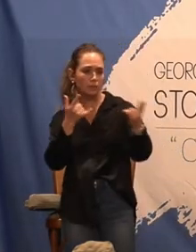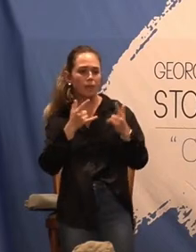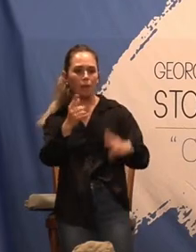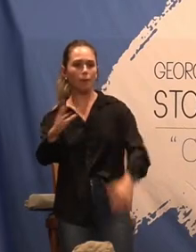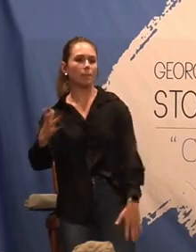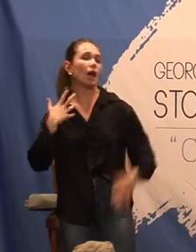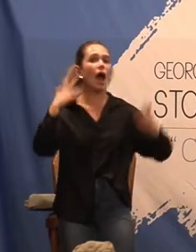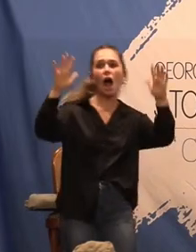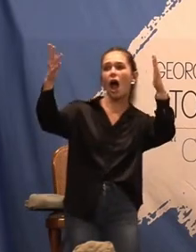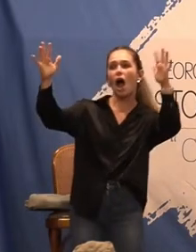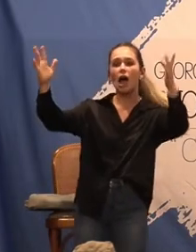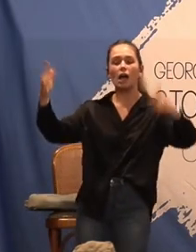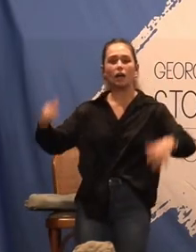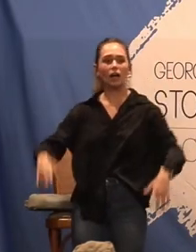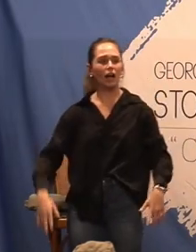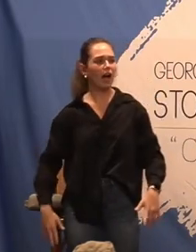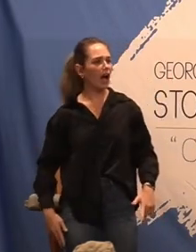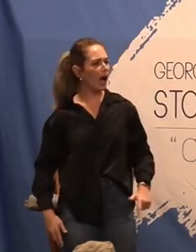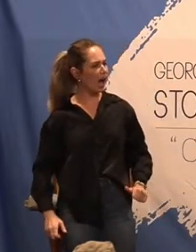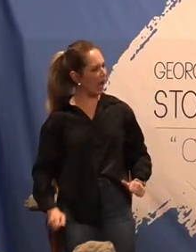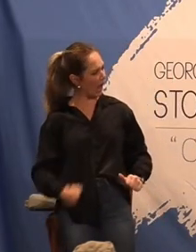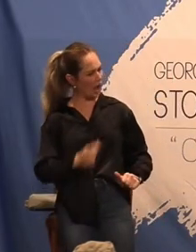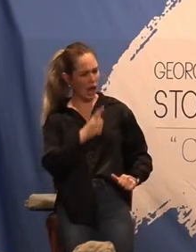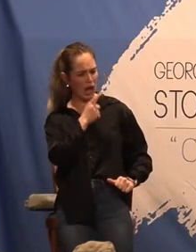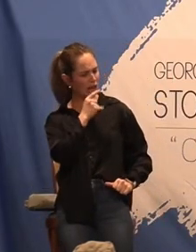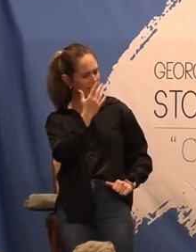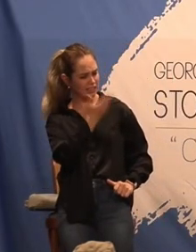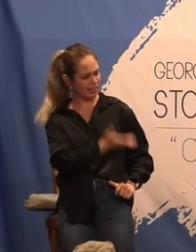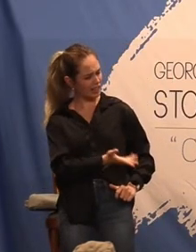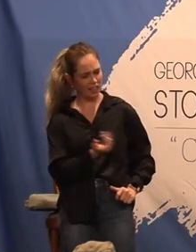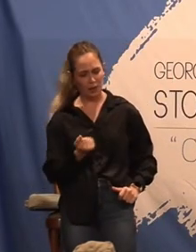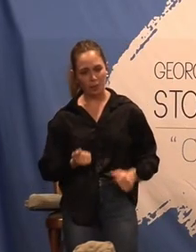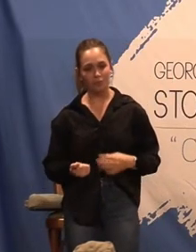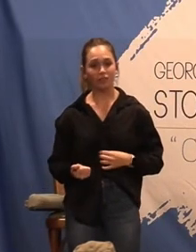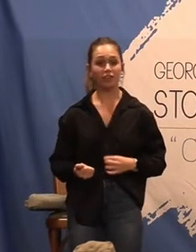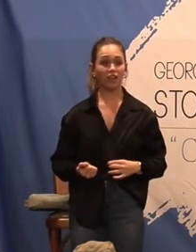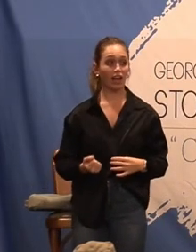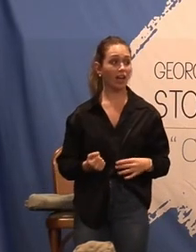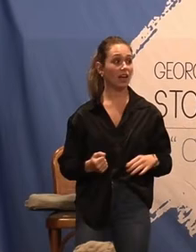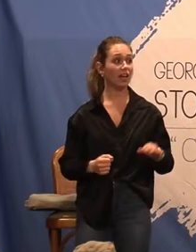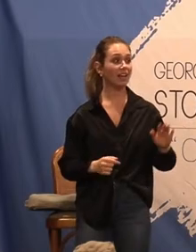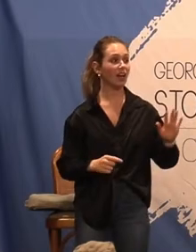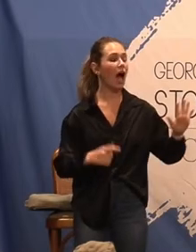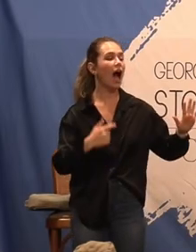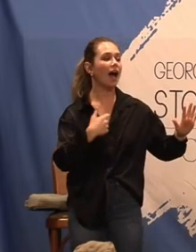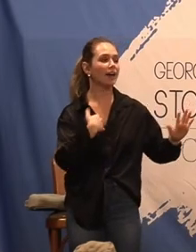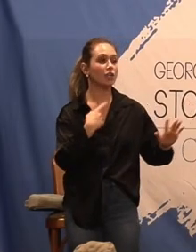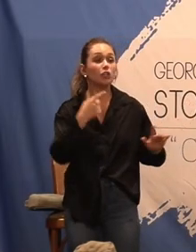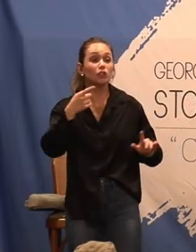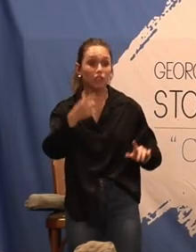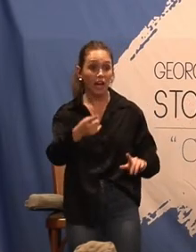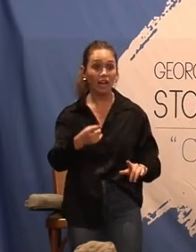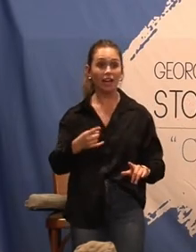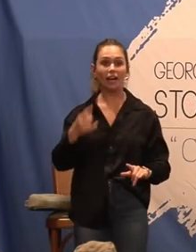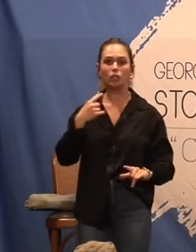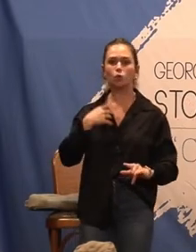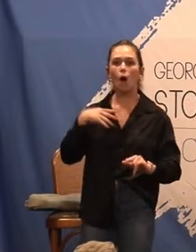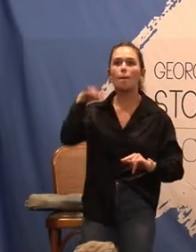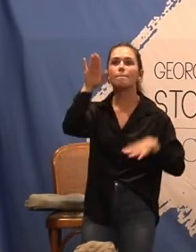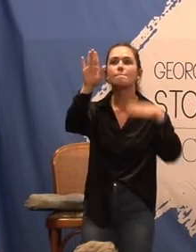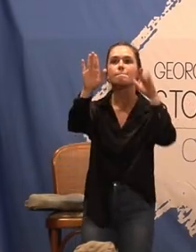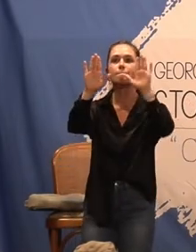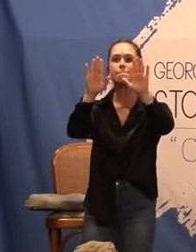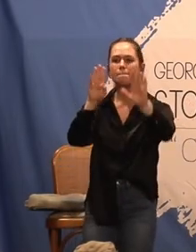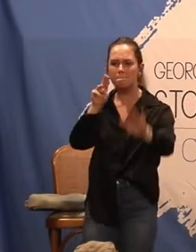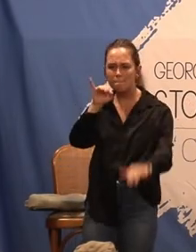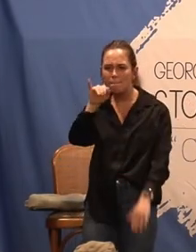applauding, and he called me, and he's like, who are you supposed to be? And he said, oh, I know, you are a mime.